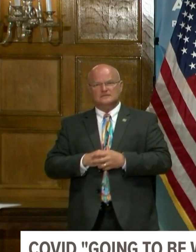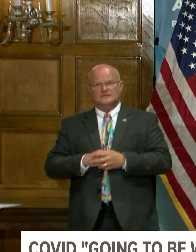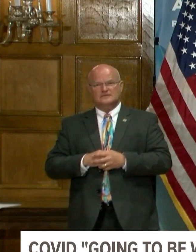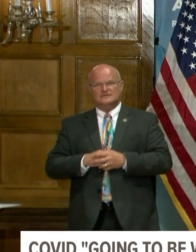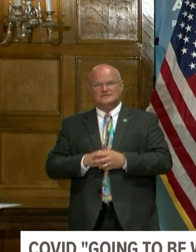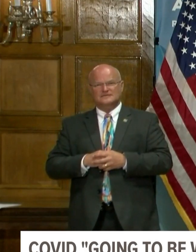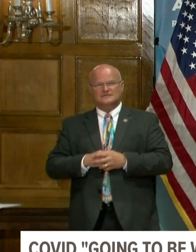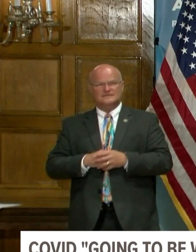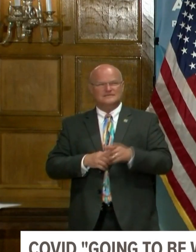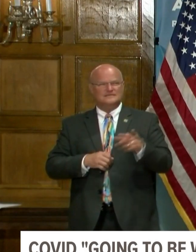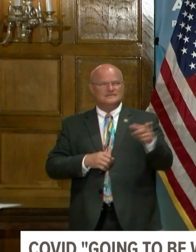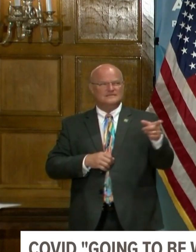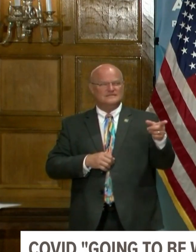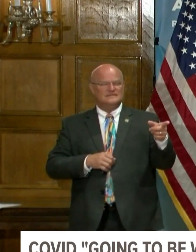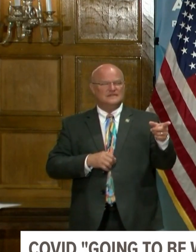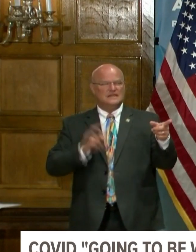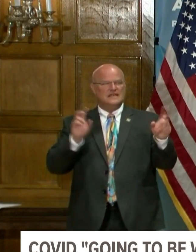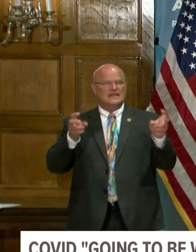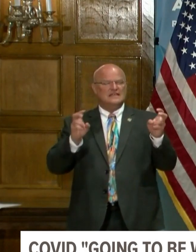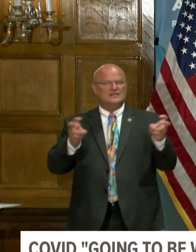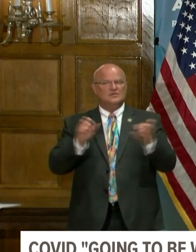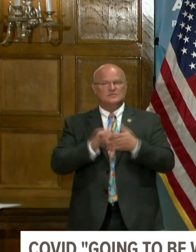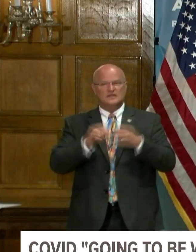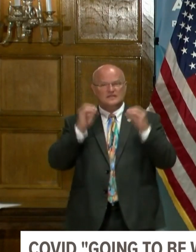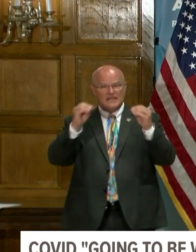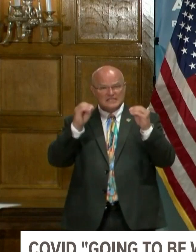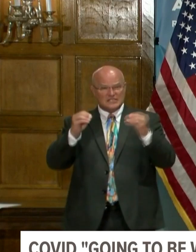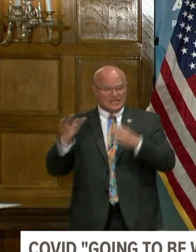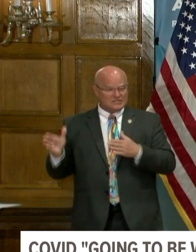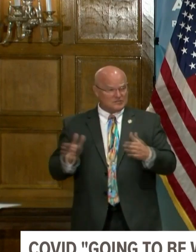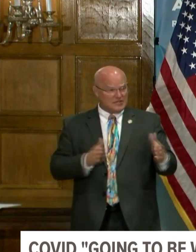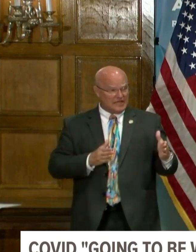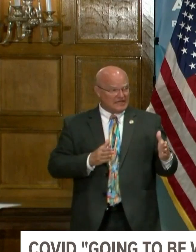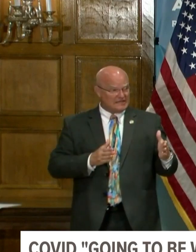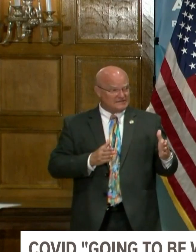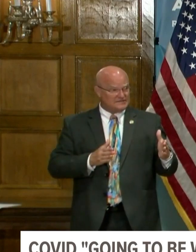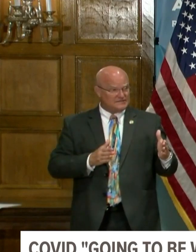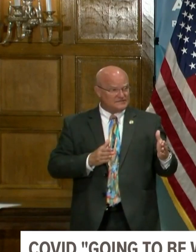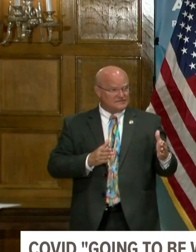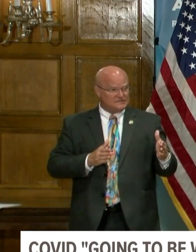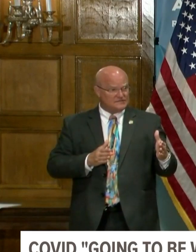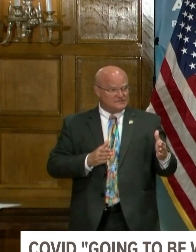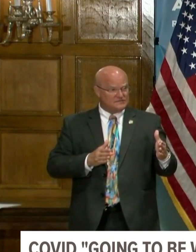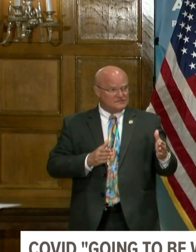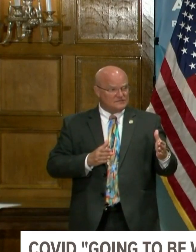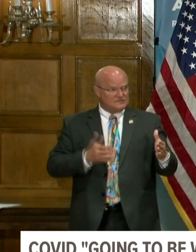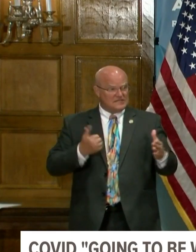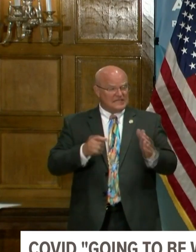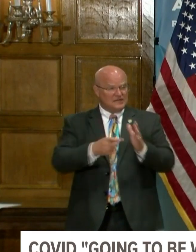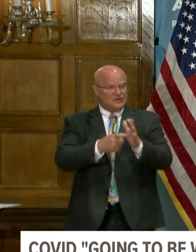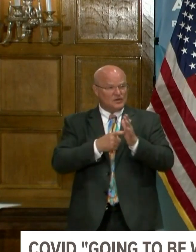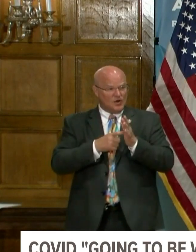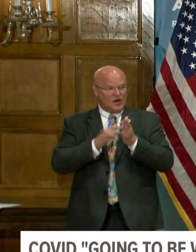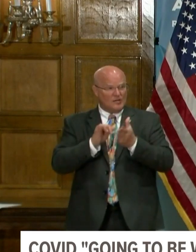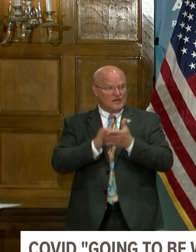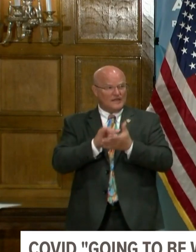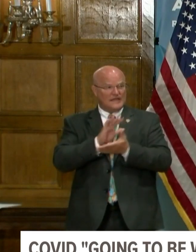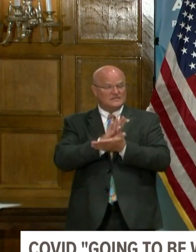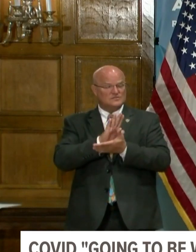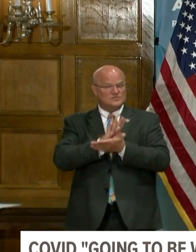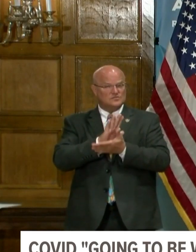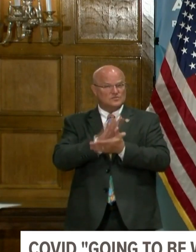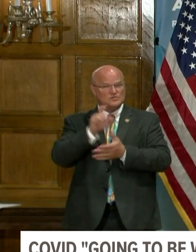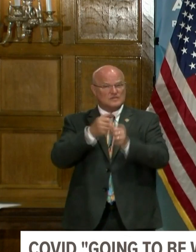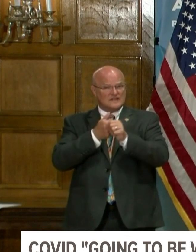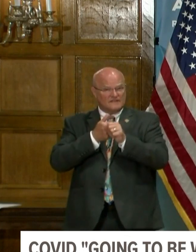sorry, go ahead. Right here. In terms of the education plan, are there any requirements that schools